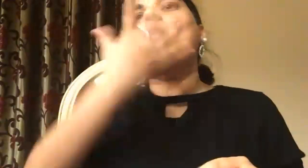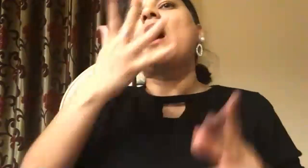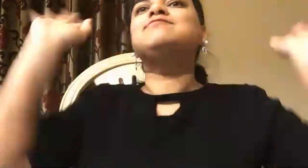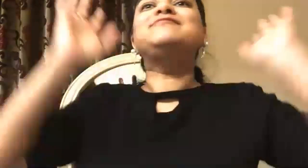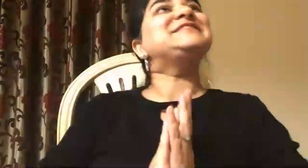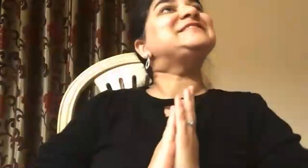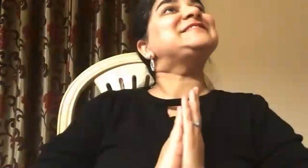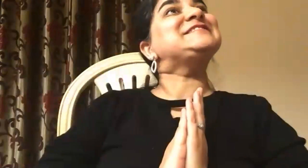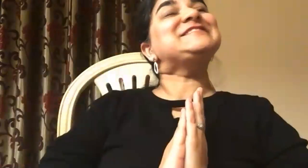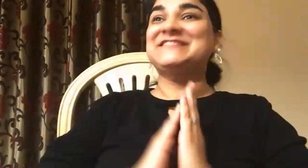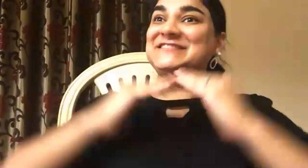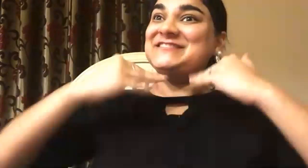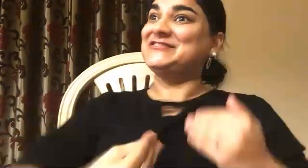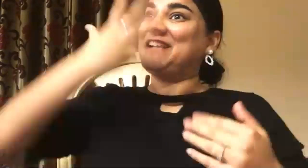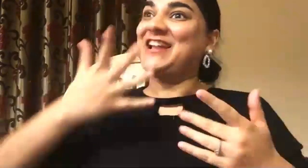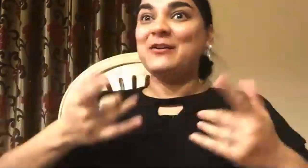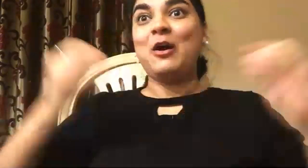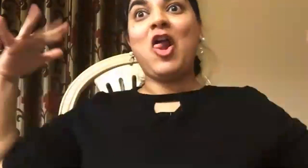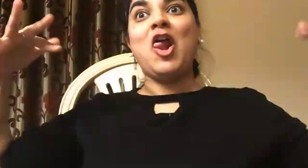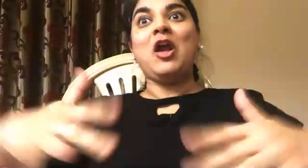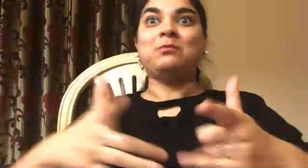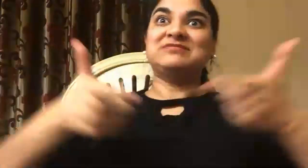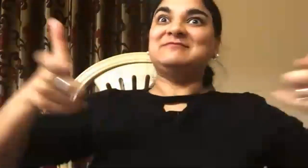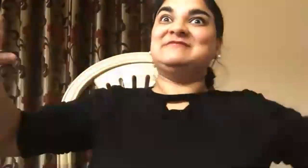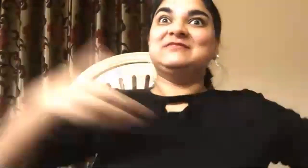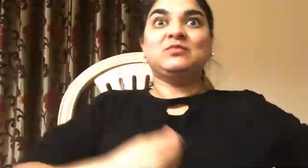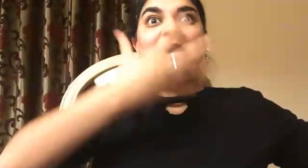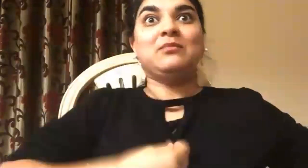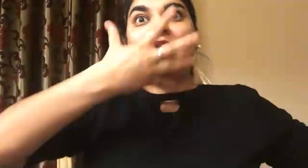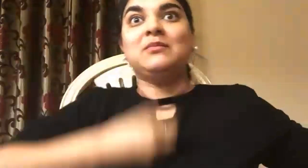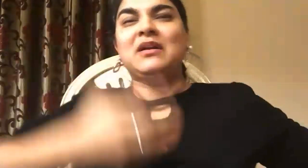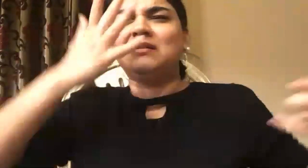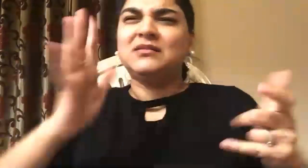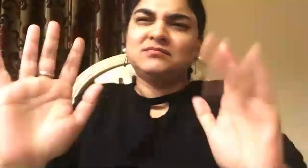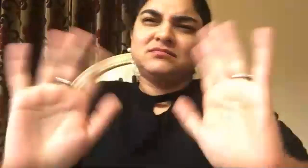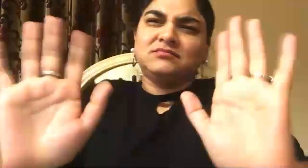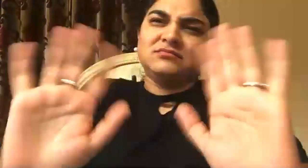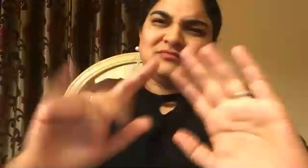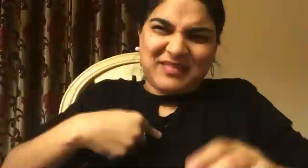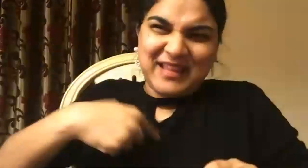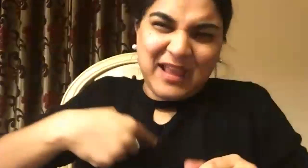involved. Not only just white people who are coming to these programs and learning to be